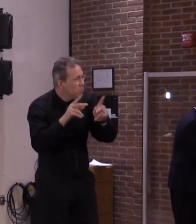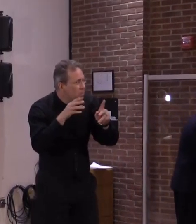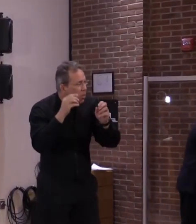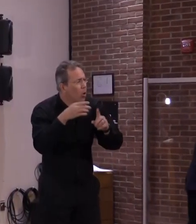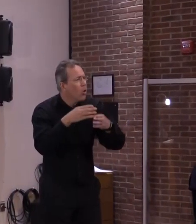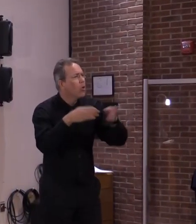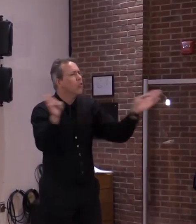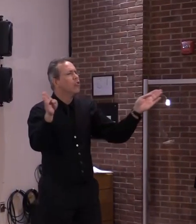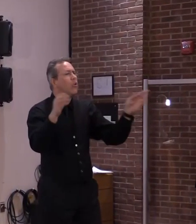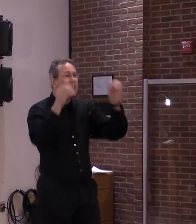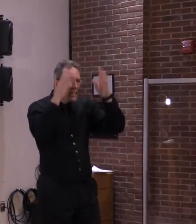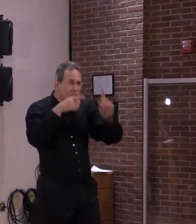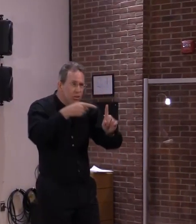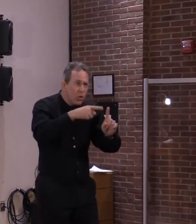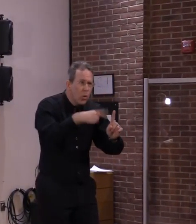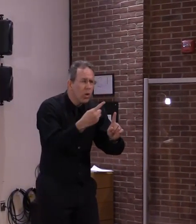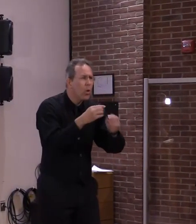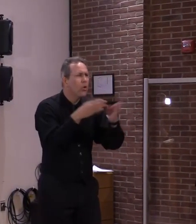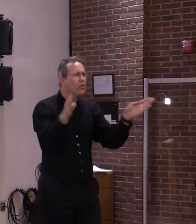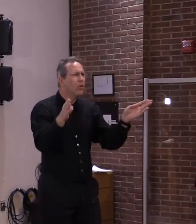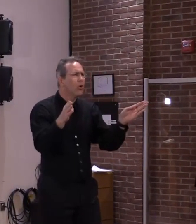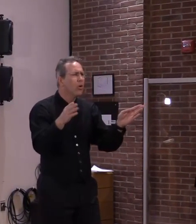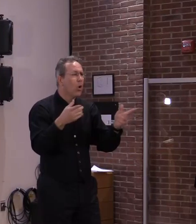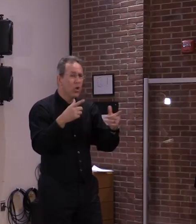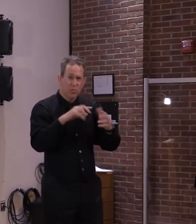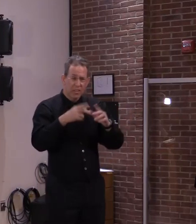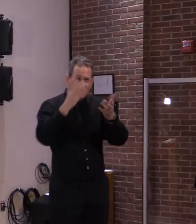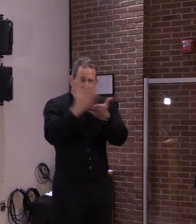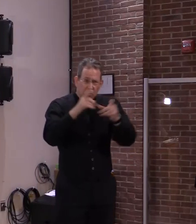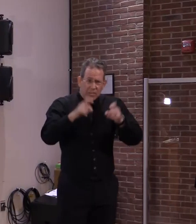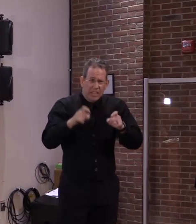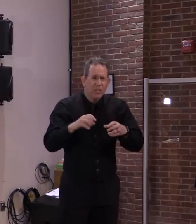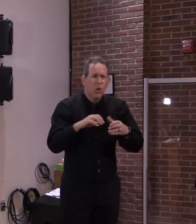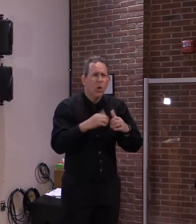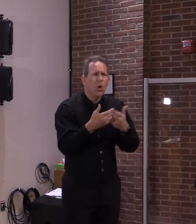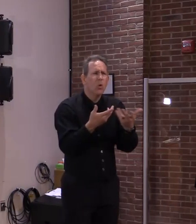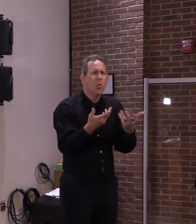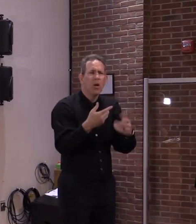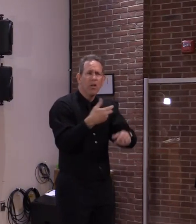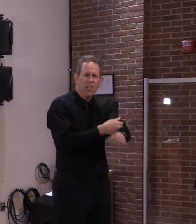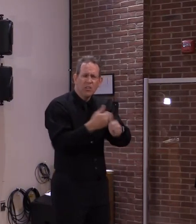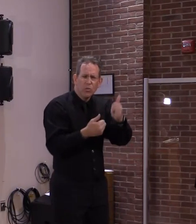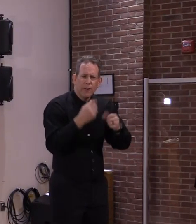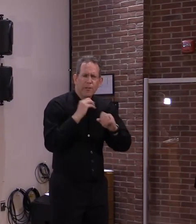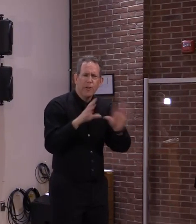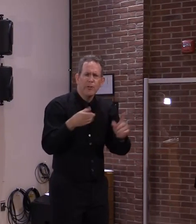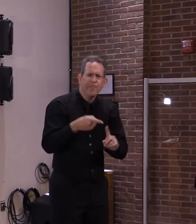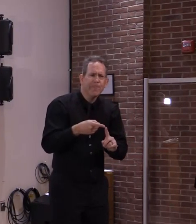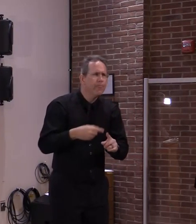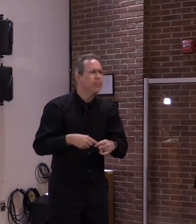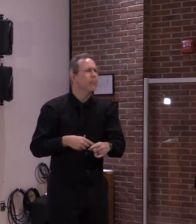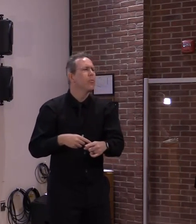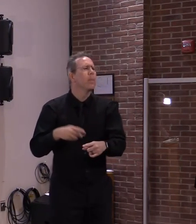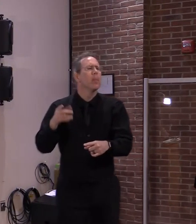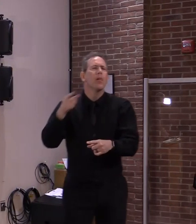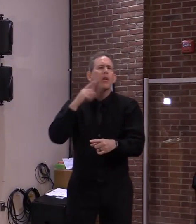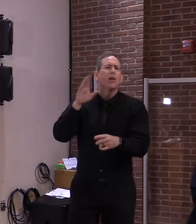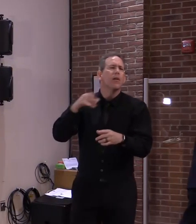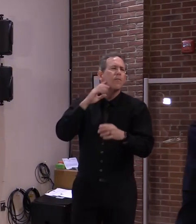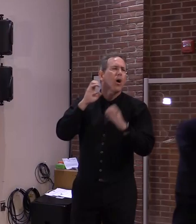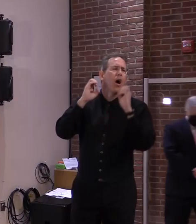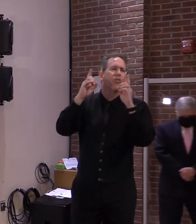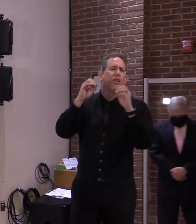community? Well, Secretary French explained that surveillance testing for educators would likely to be phased out since